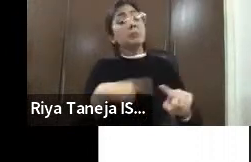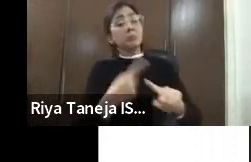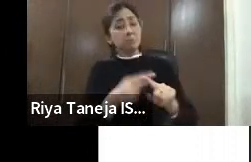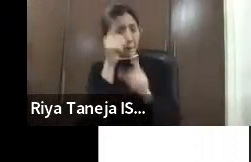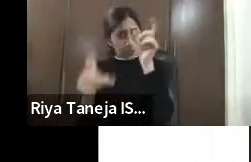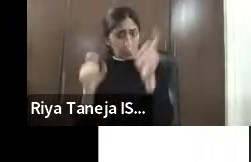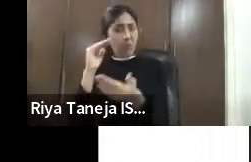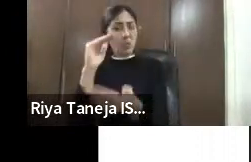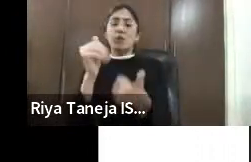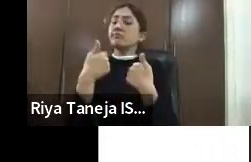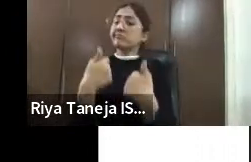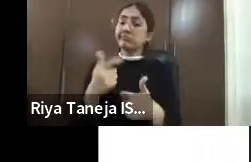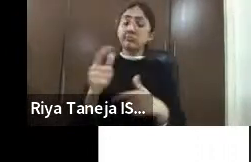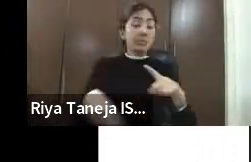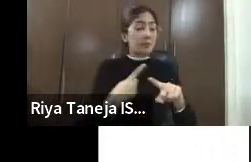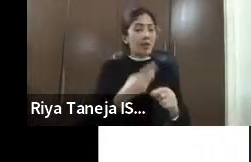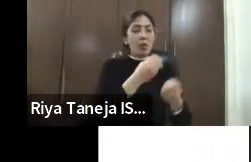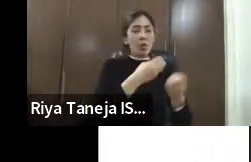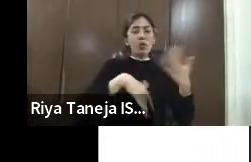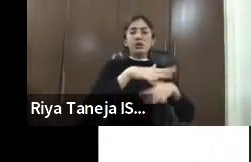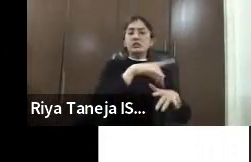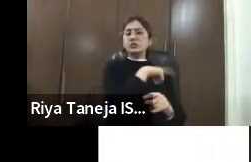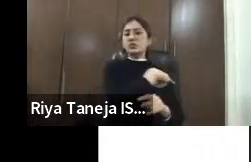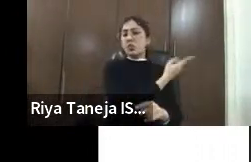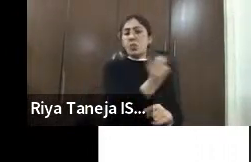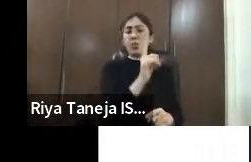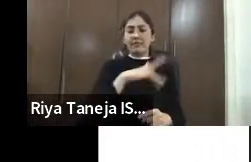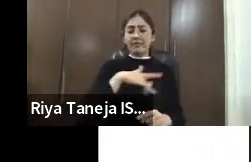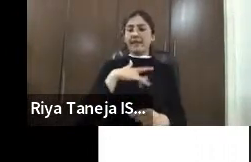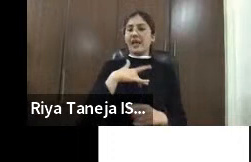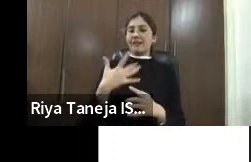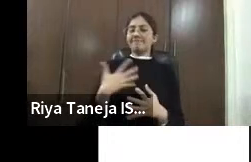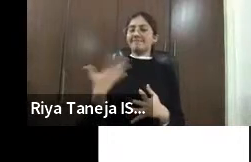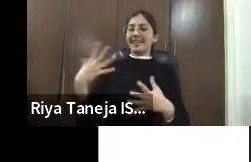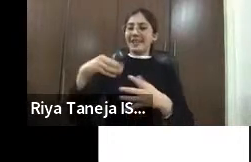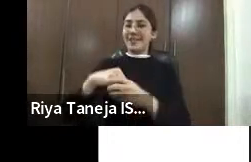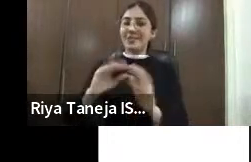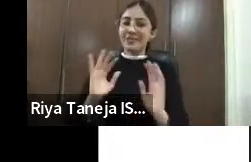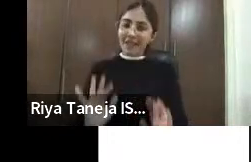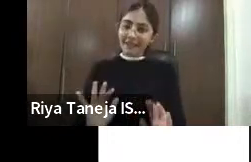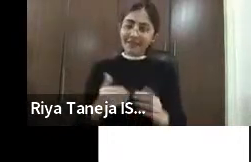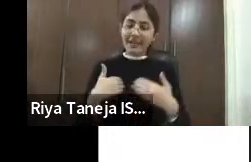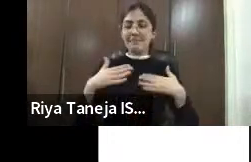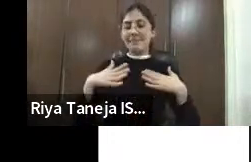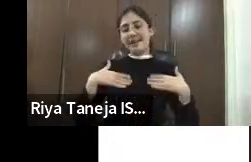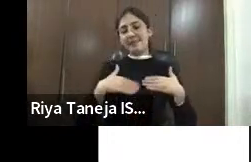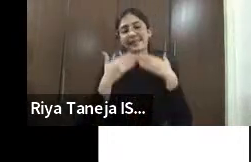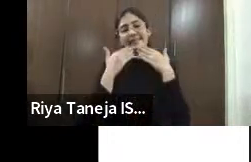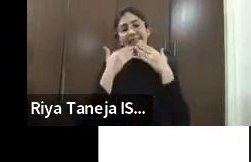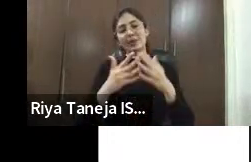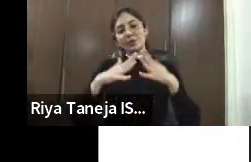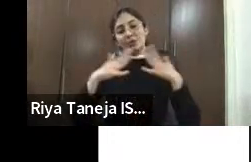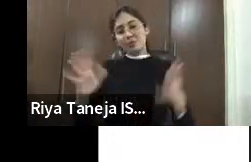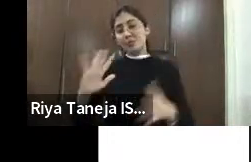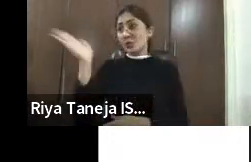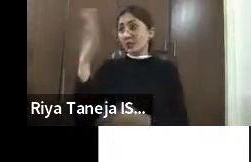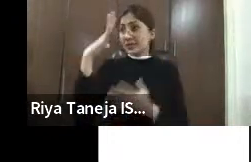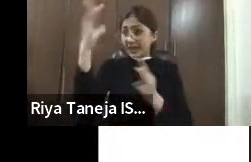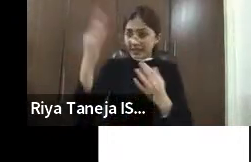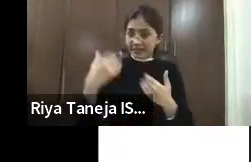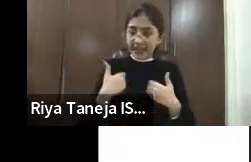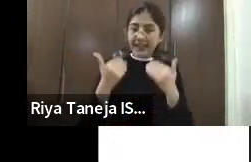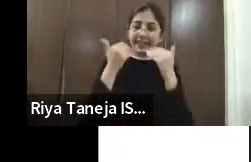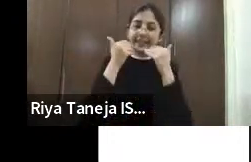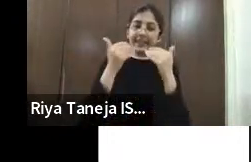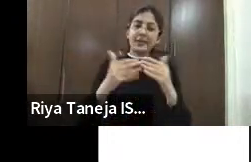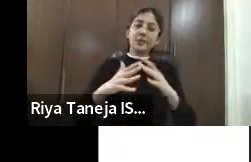happy, feel celebrated, included, and recognized. Thank you to all the jury members for recognizing me.